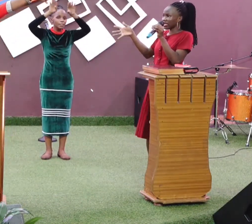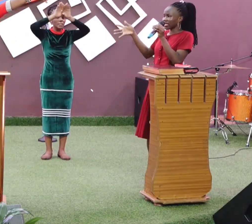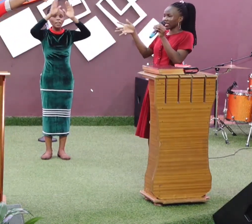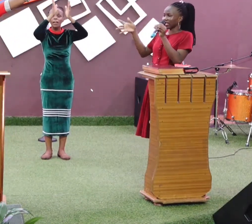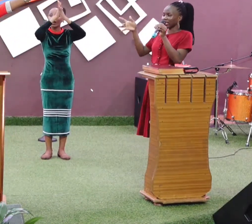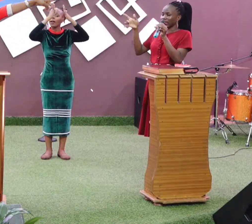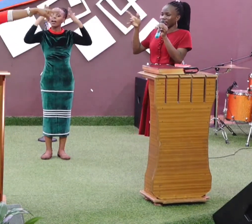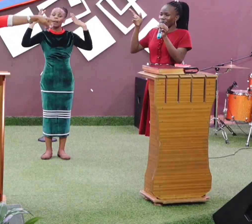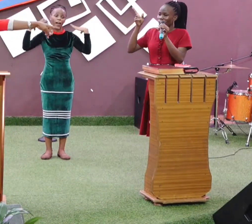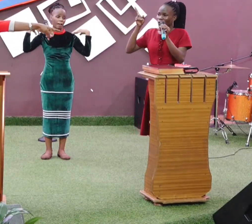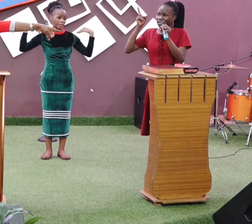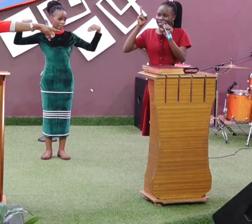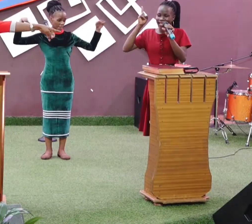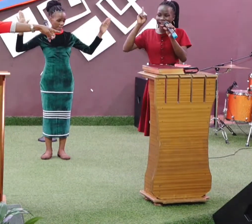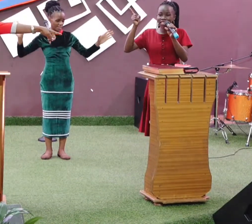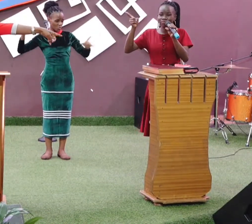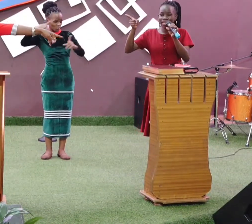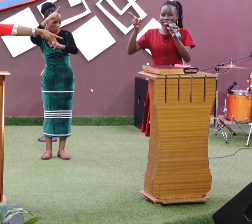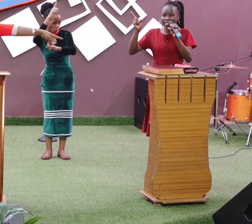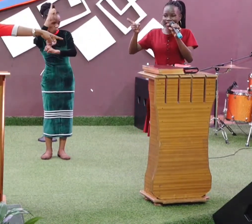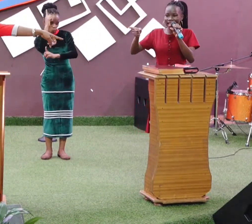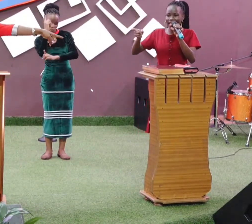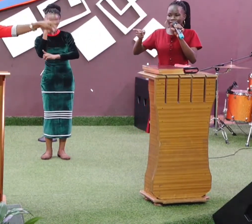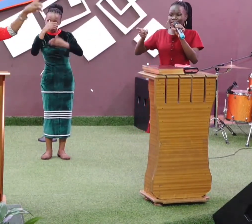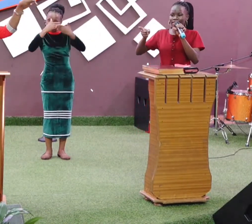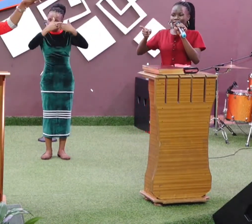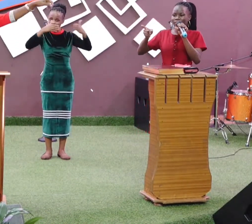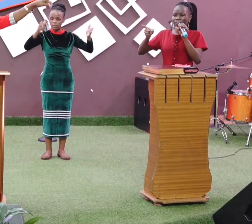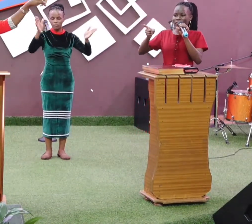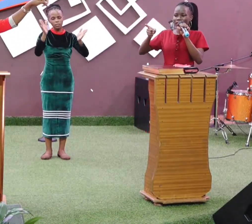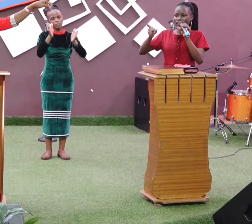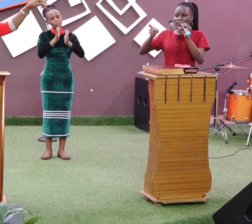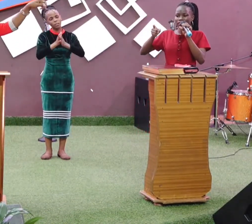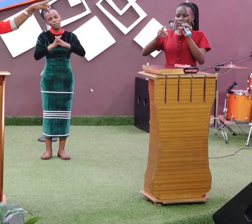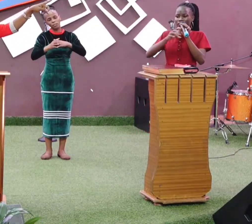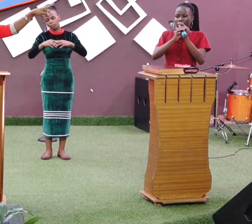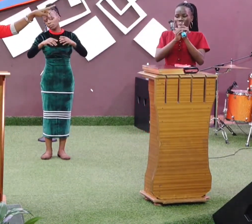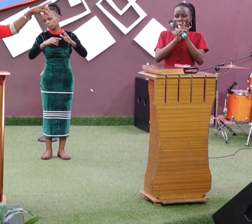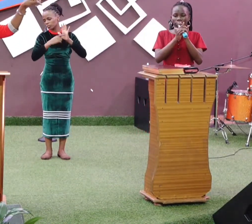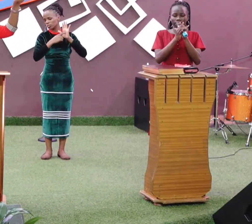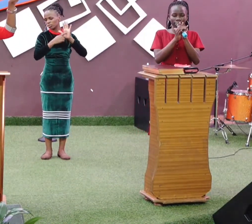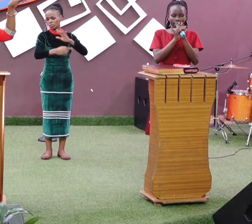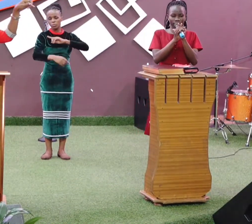heavens, when the guardmen at the gate,